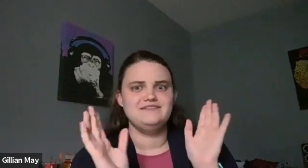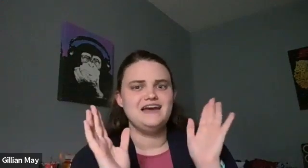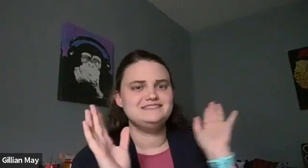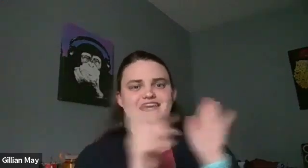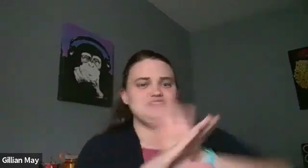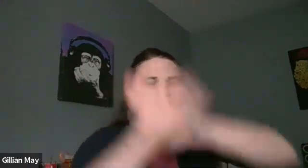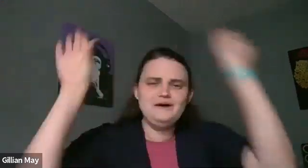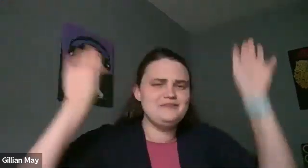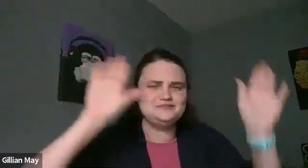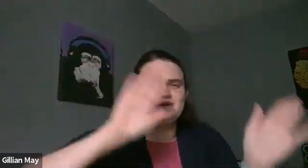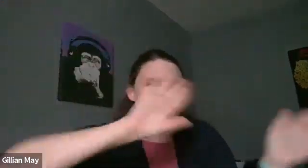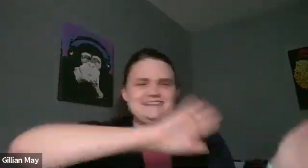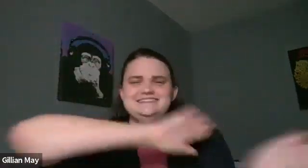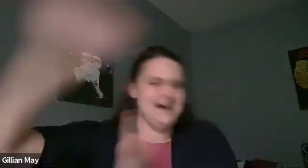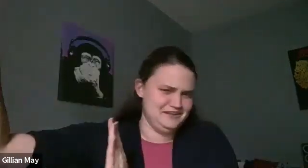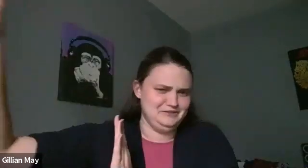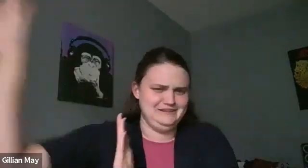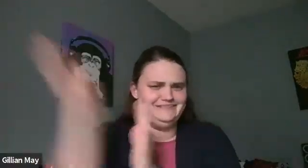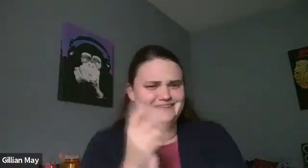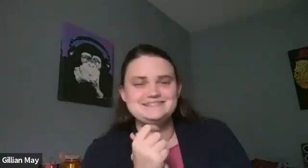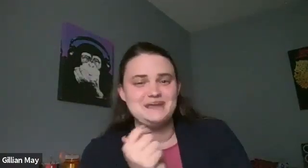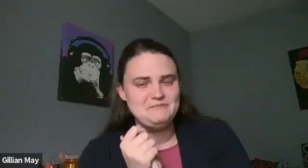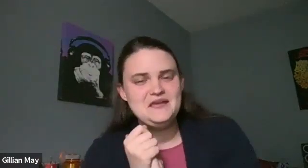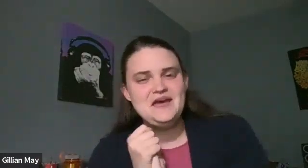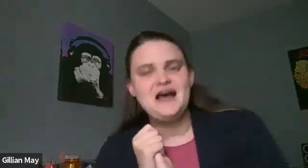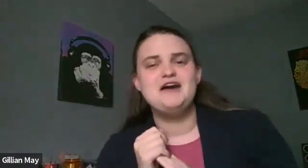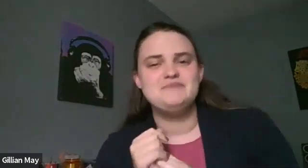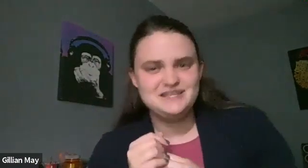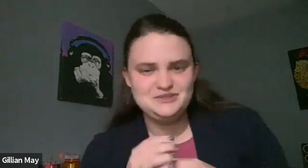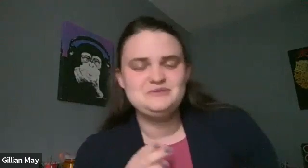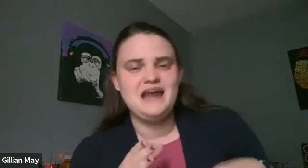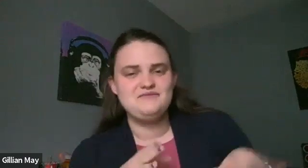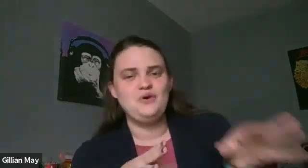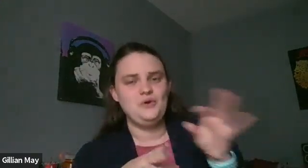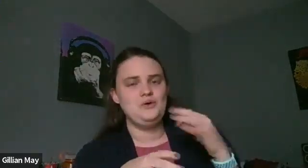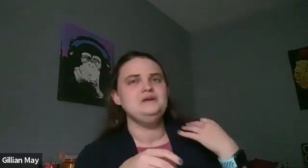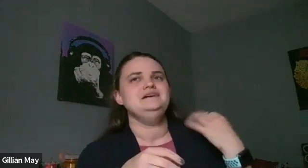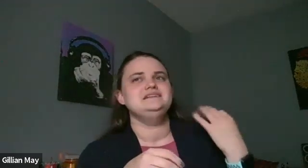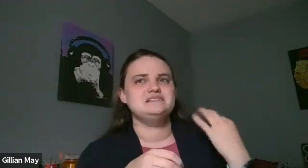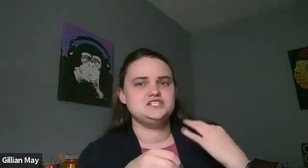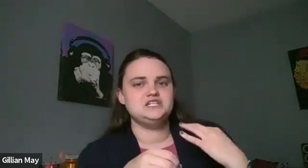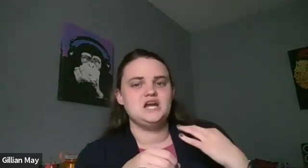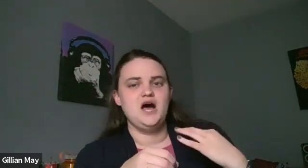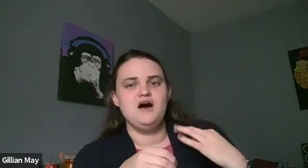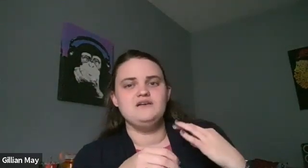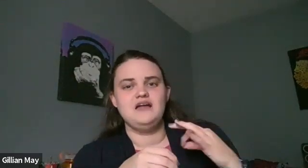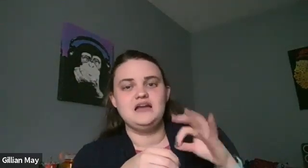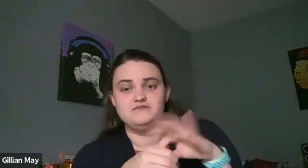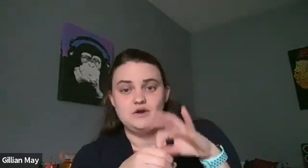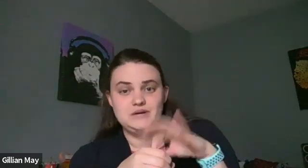that's a whole other story, and that's not included in this. So that's when you would have the whole discussion of like